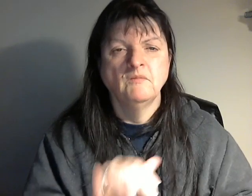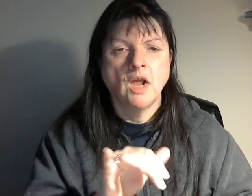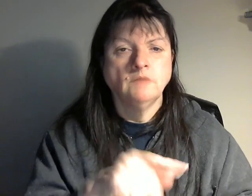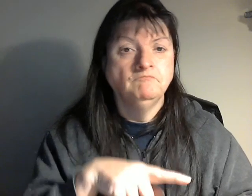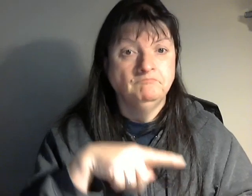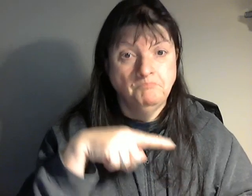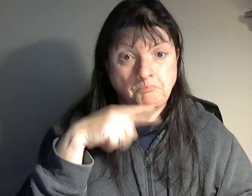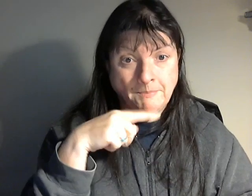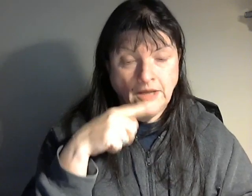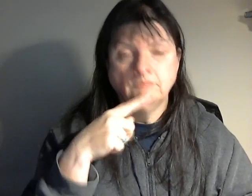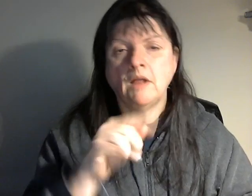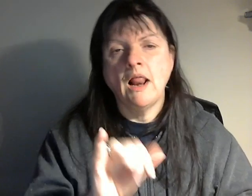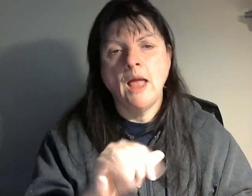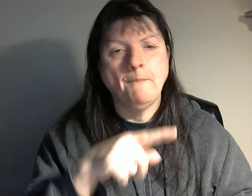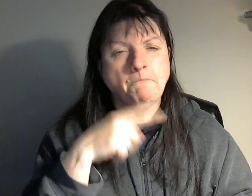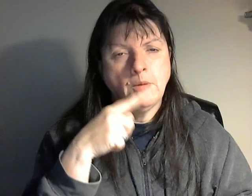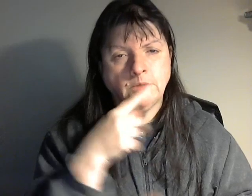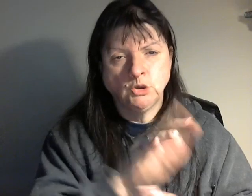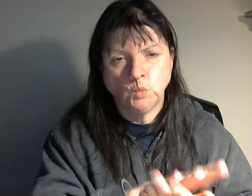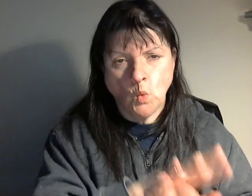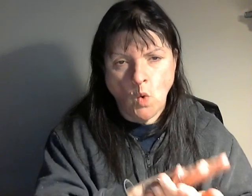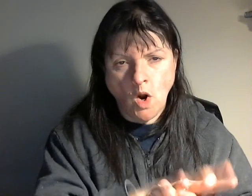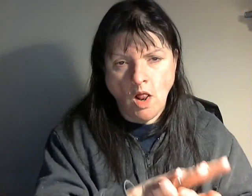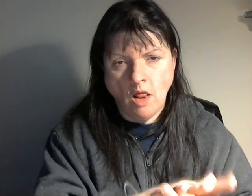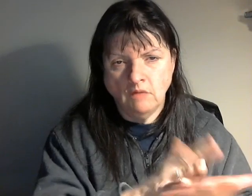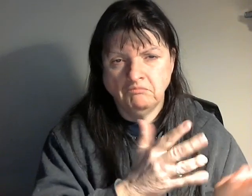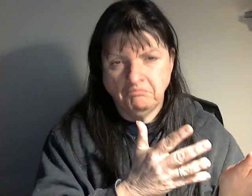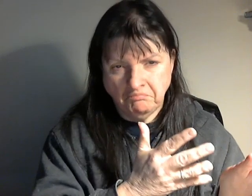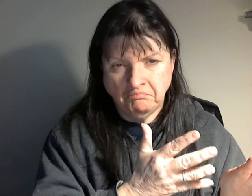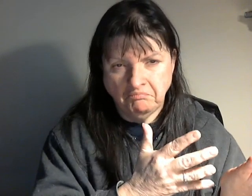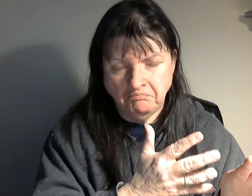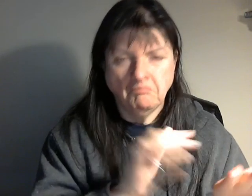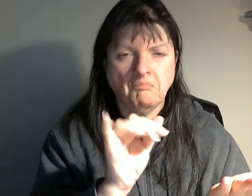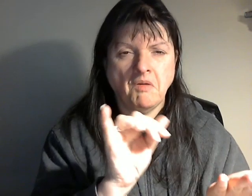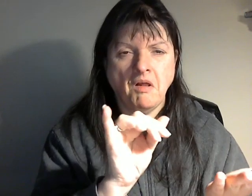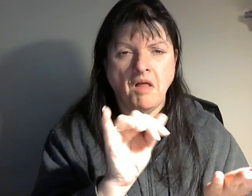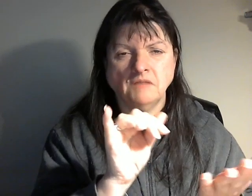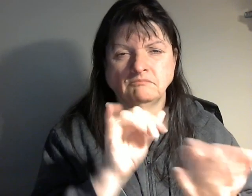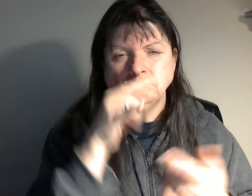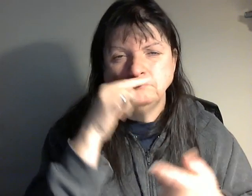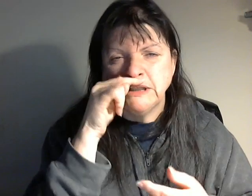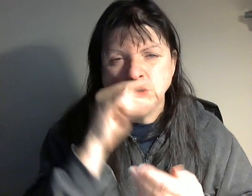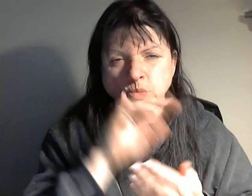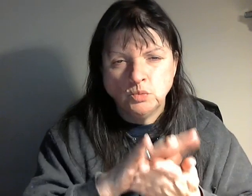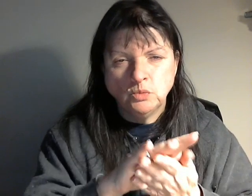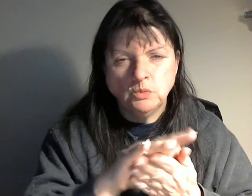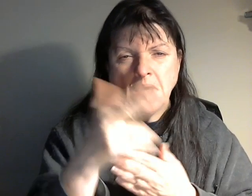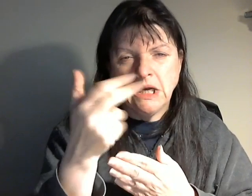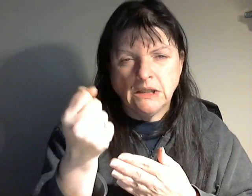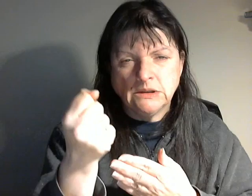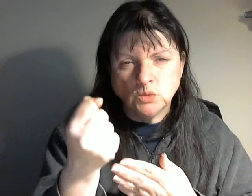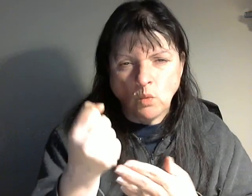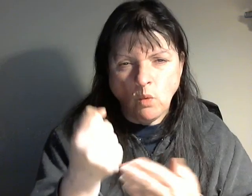shit reaction, but bana gets told Some thoughts and satisfaction, breaking love,